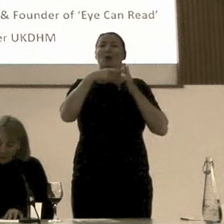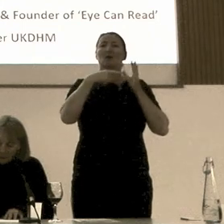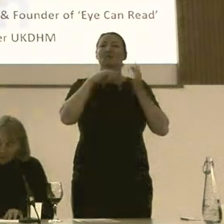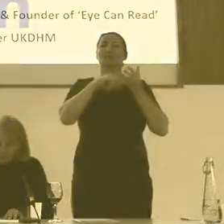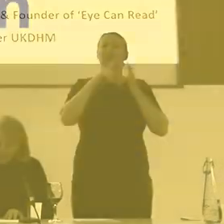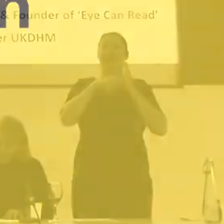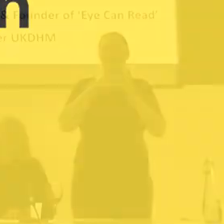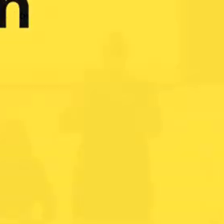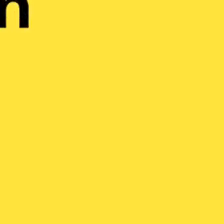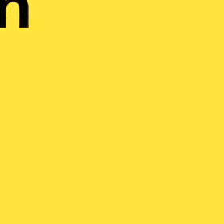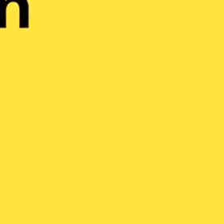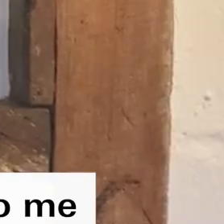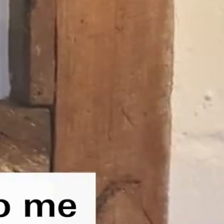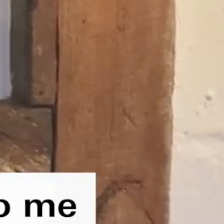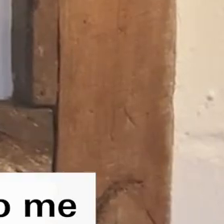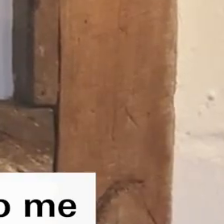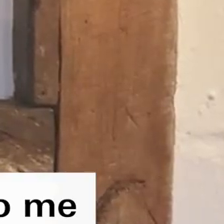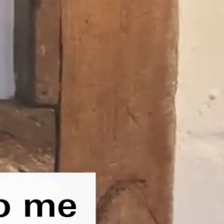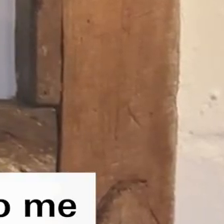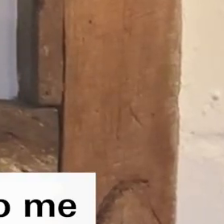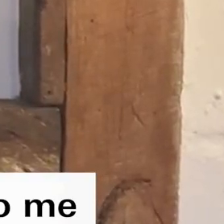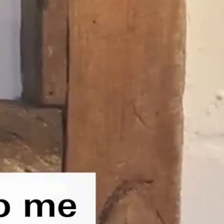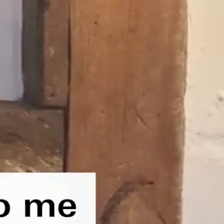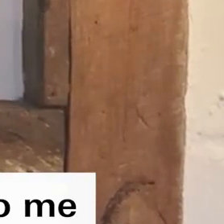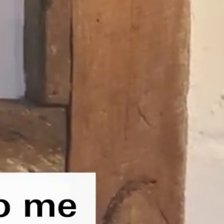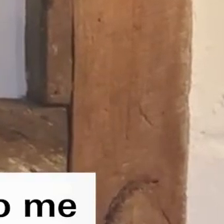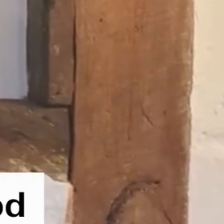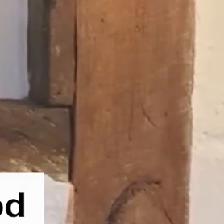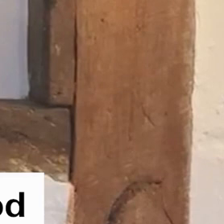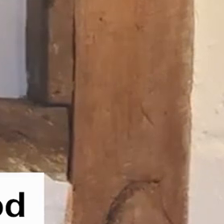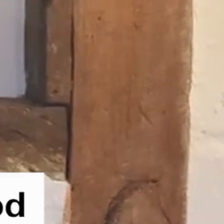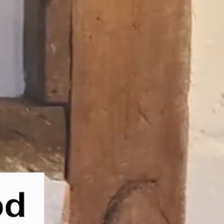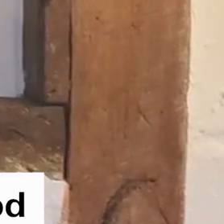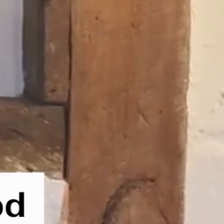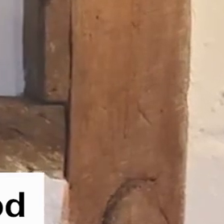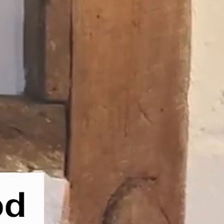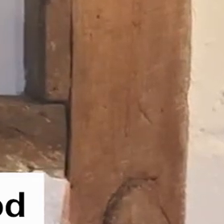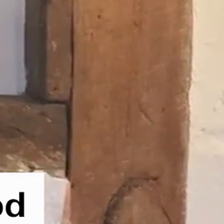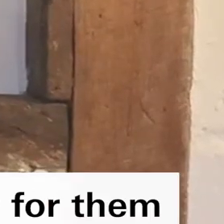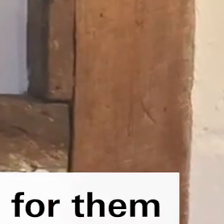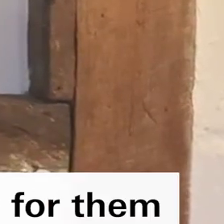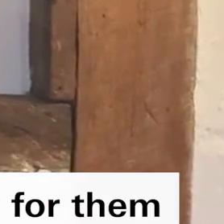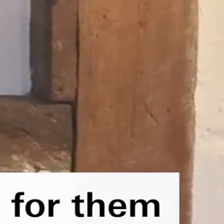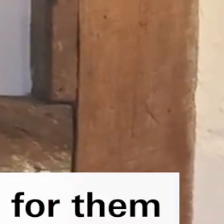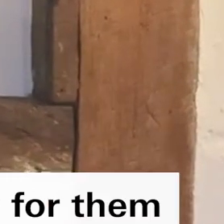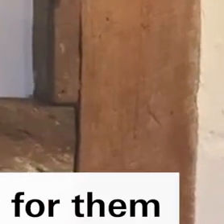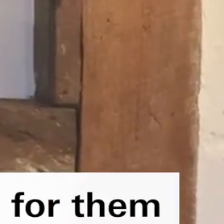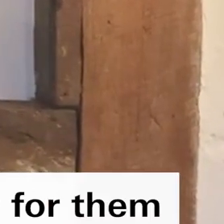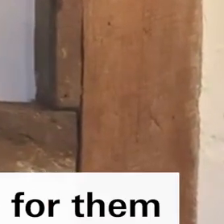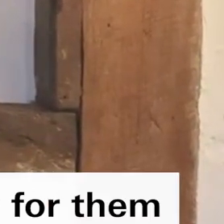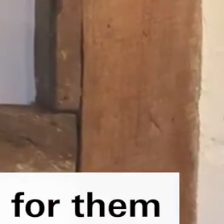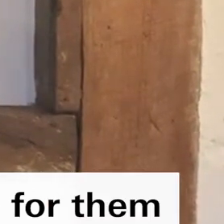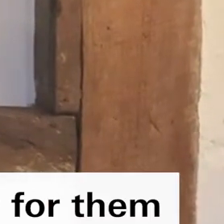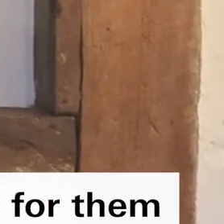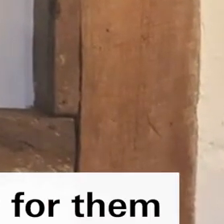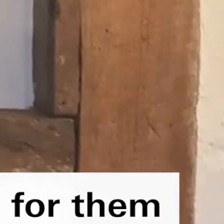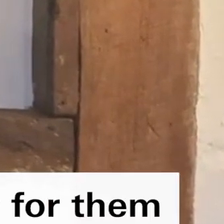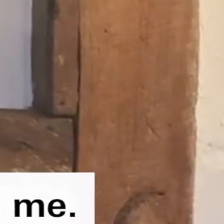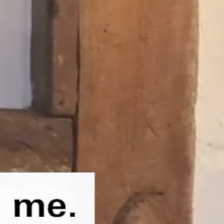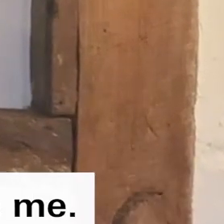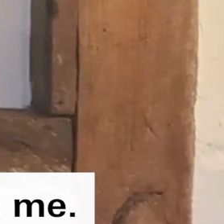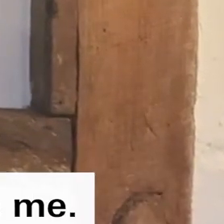it. It would mean so much to me if everybody understood that some things that are easy for